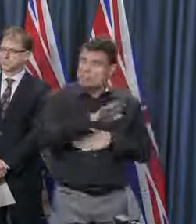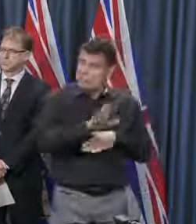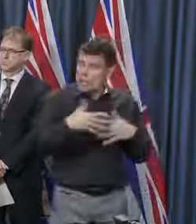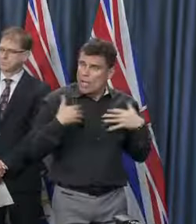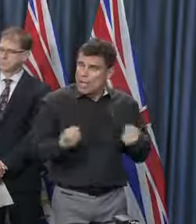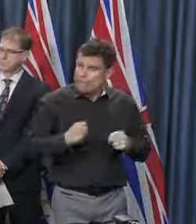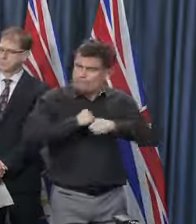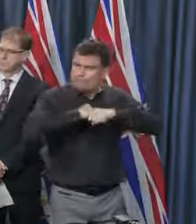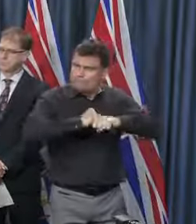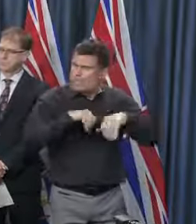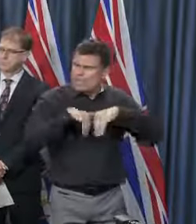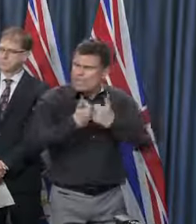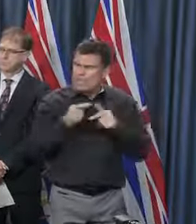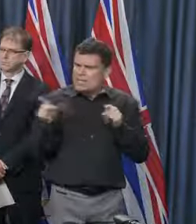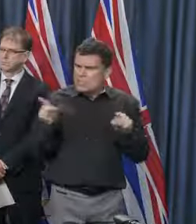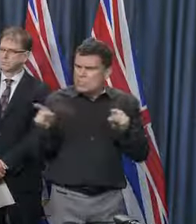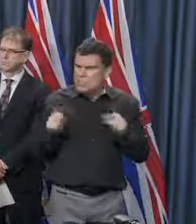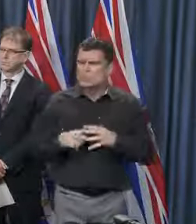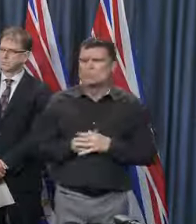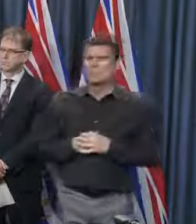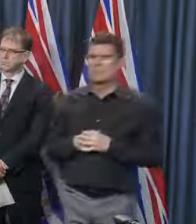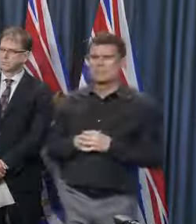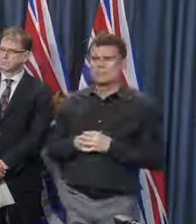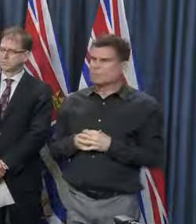child services are available where they're needed.